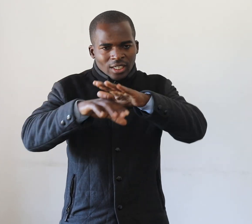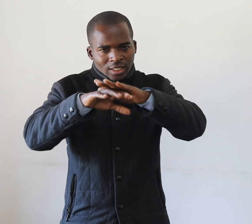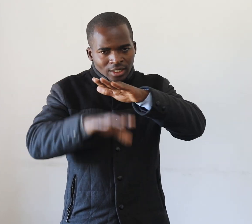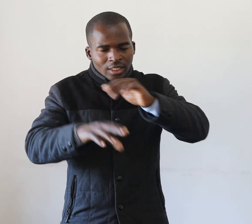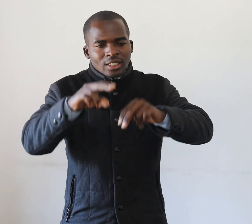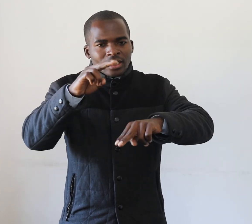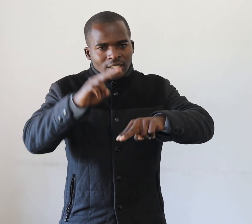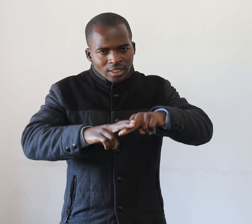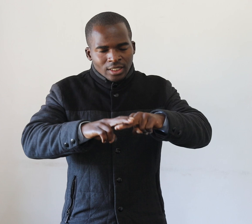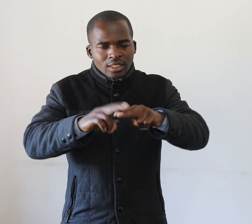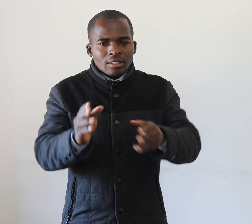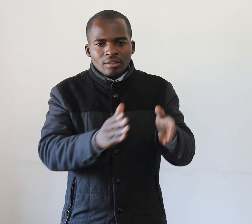distribution formula.